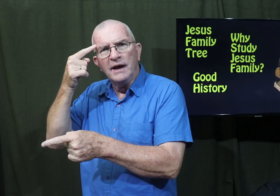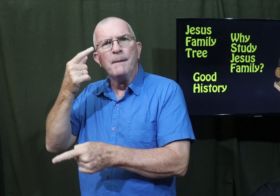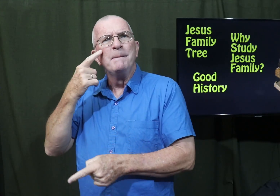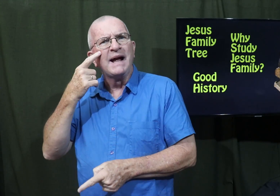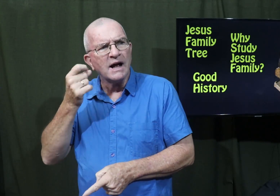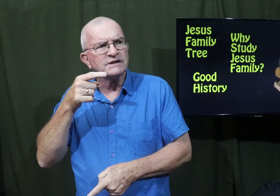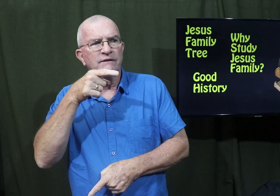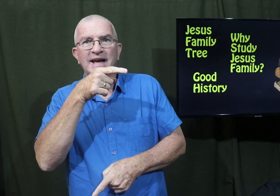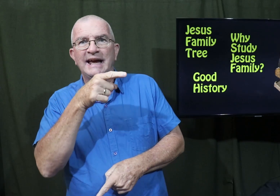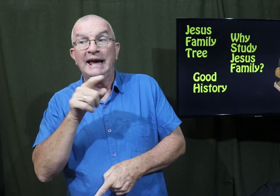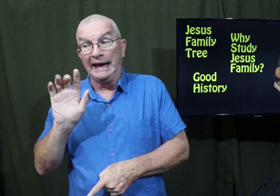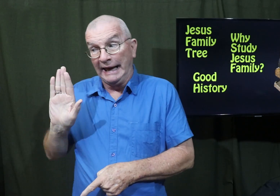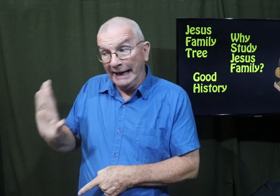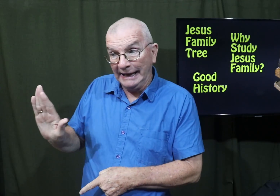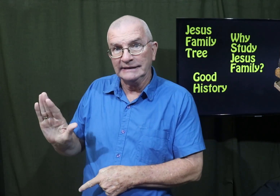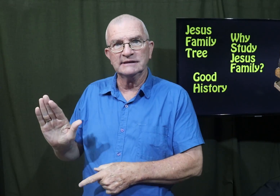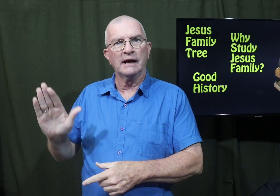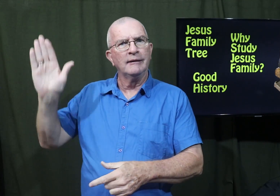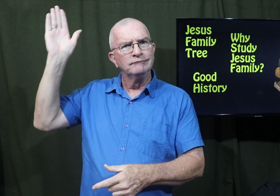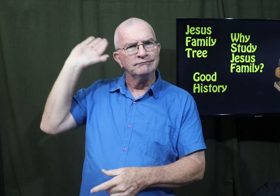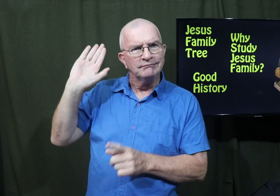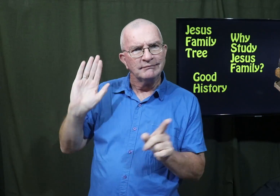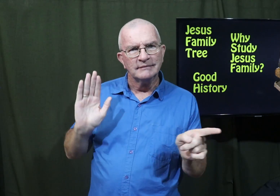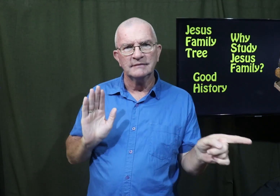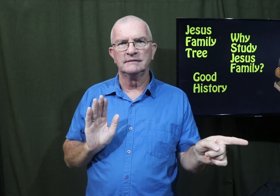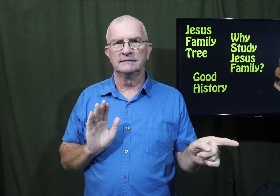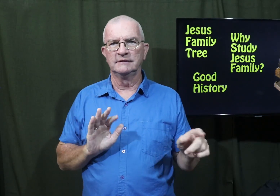because his heritage